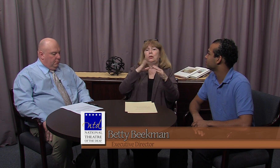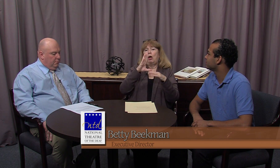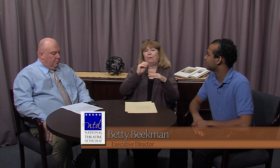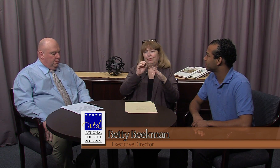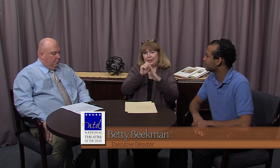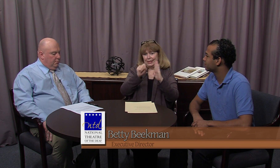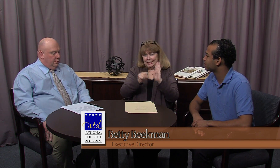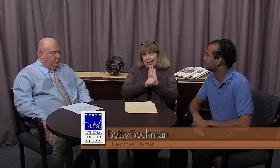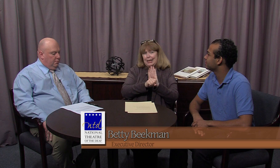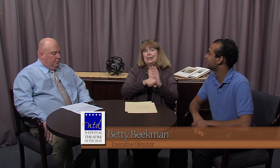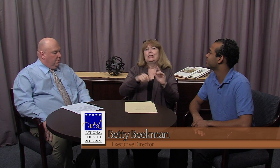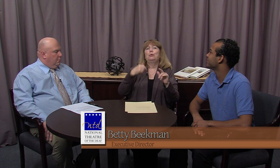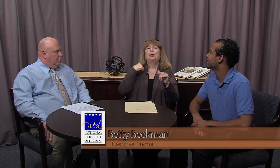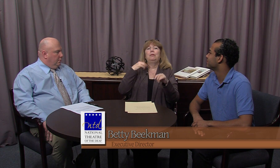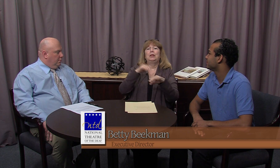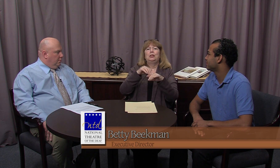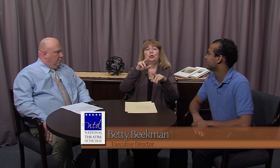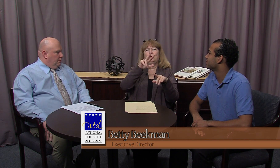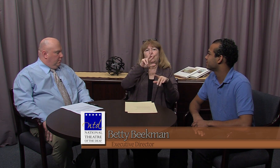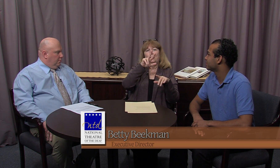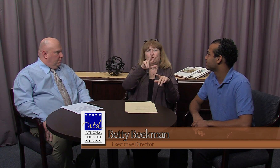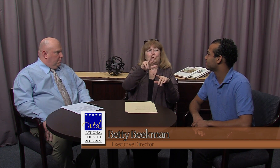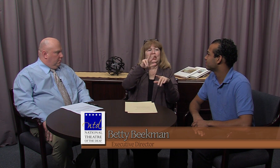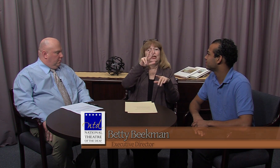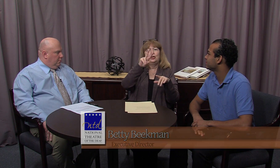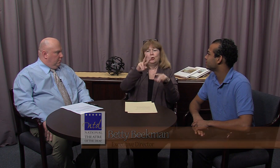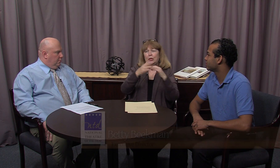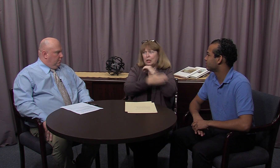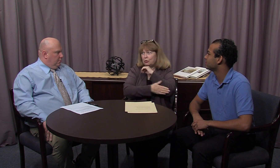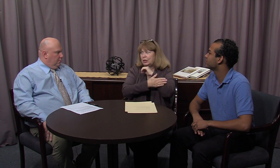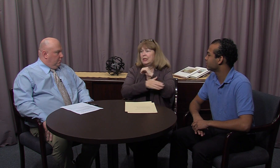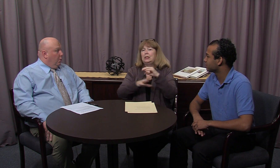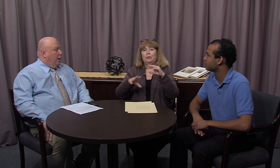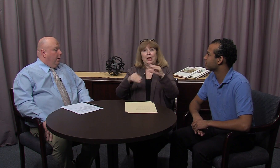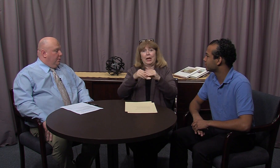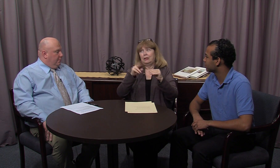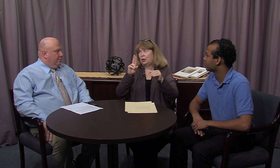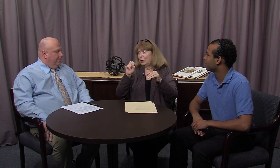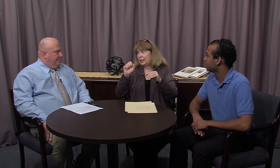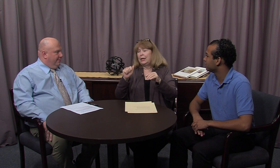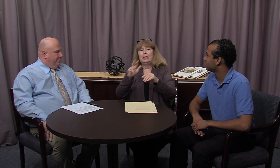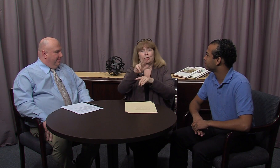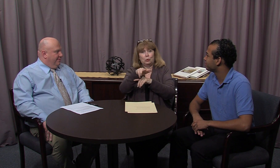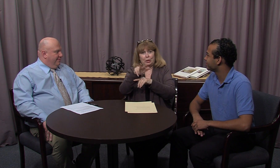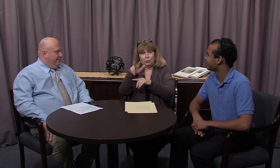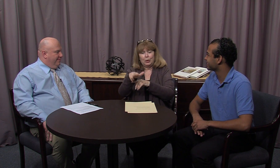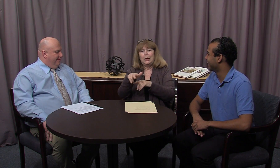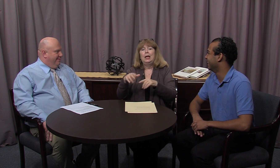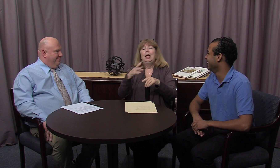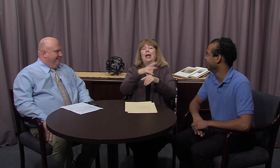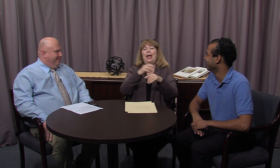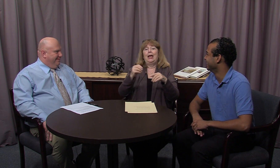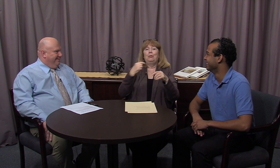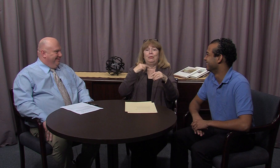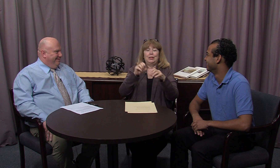all 50 states. We've been to 32 countries. If you add the USA, that's 33. And we've done